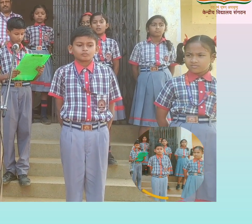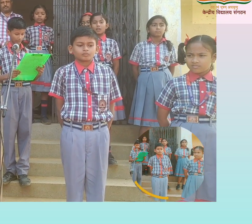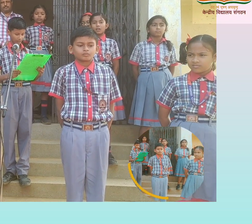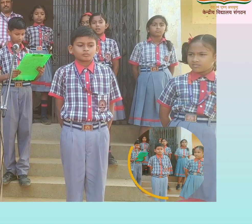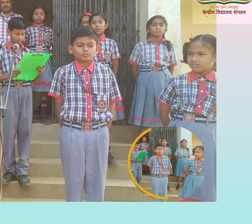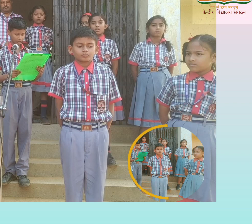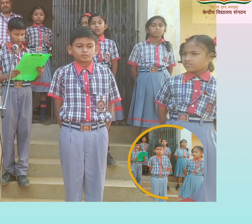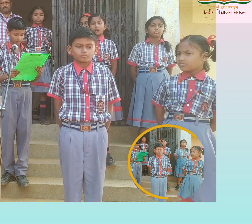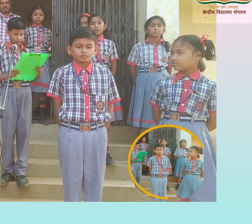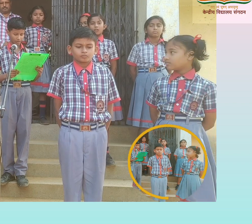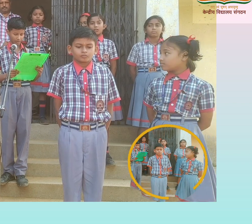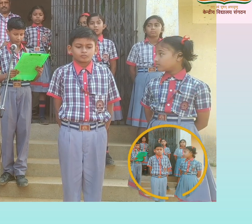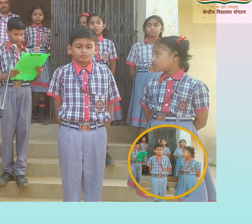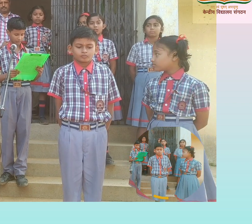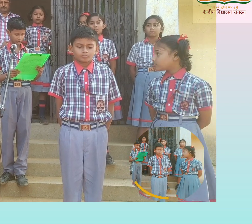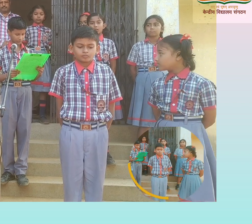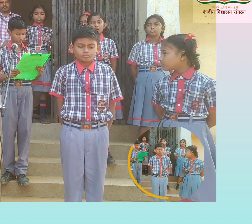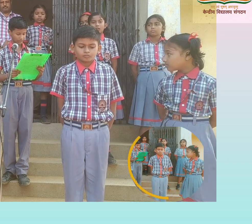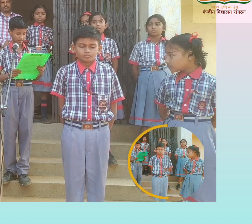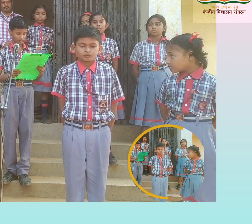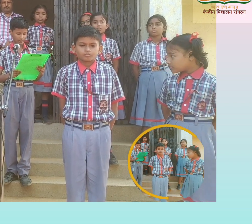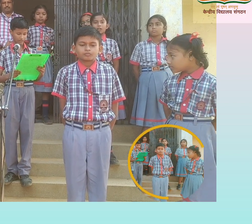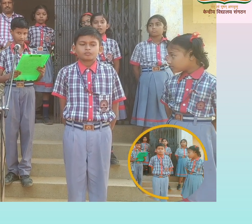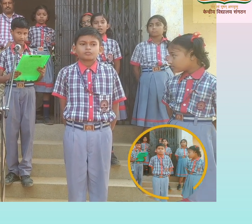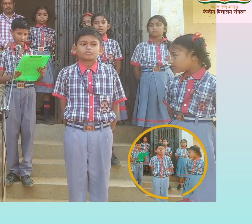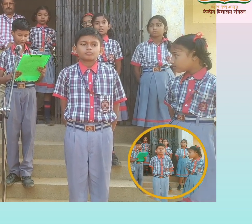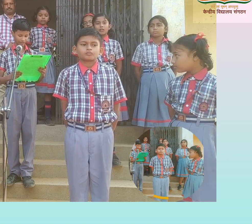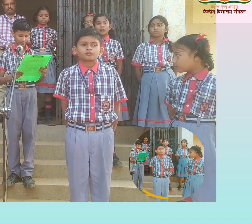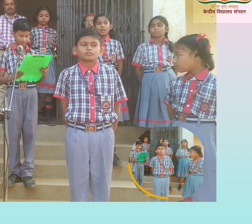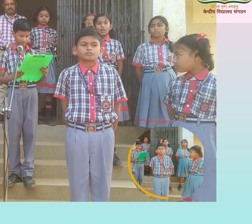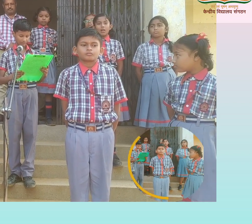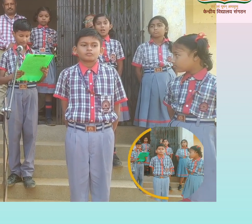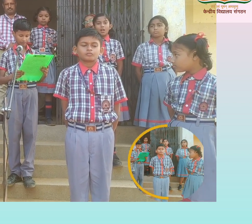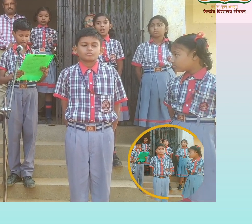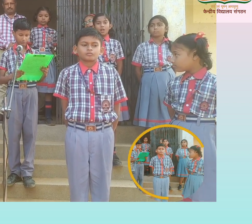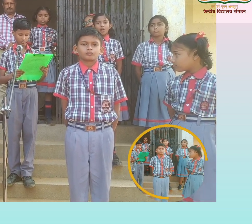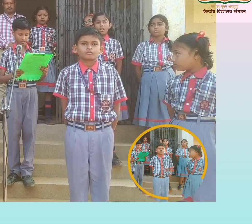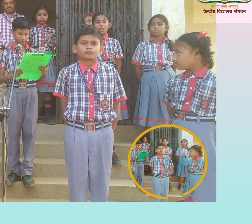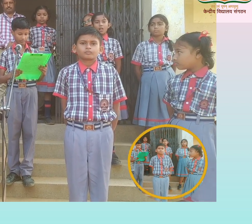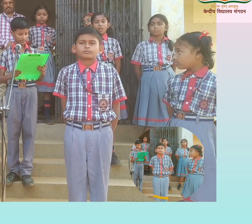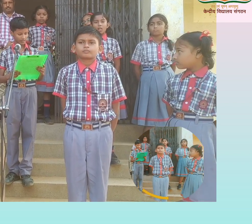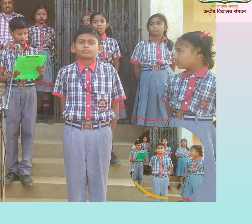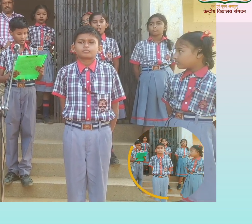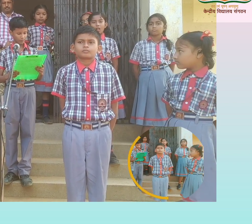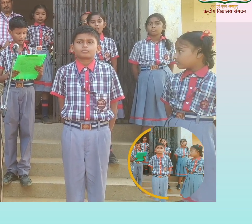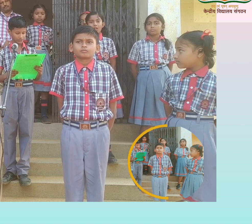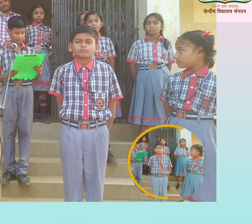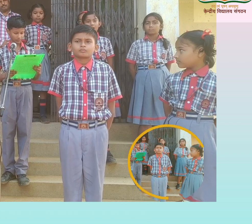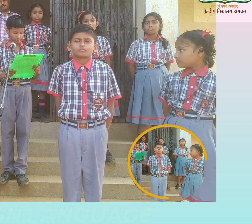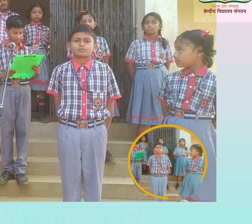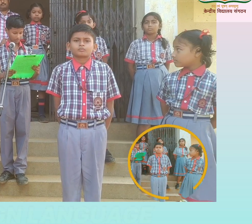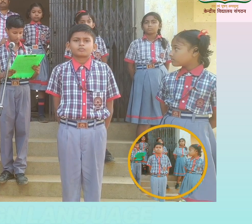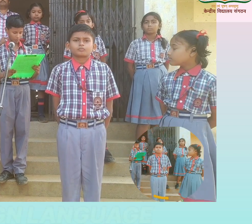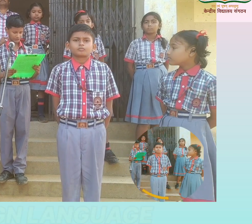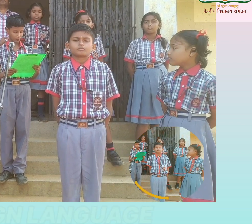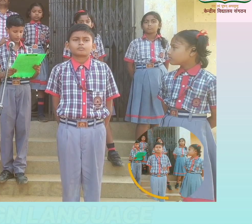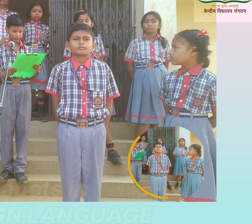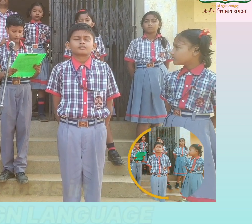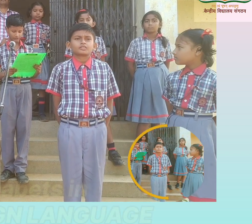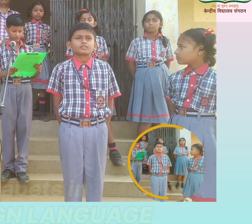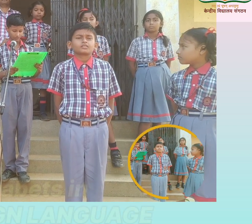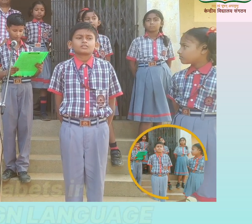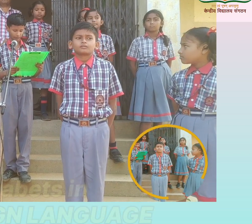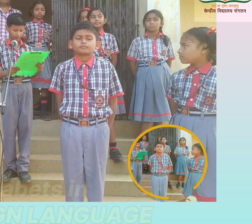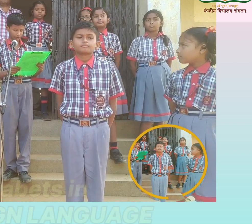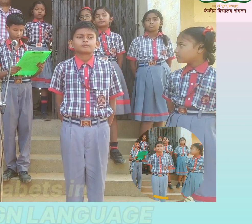linguistic identity of all deaf individuals as well as sign language users. We must aware the